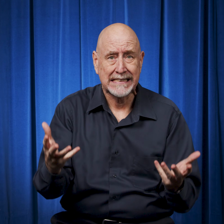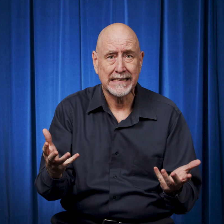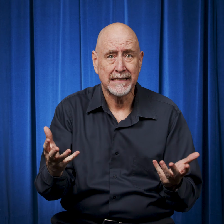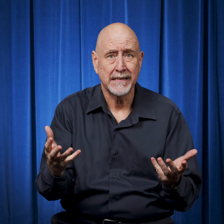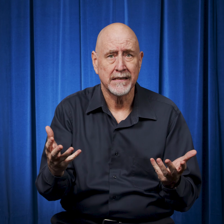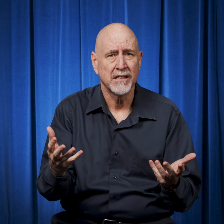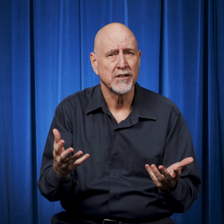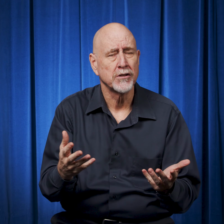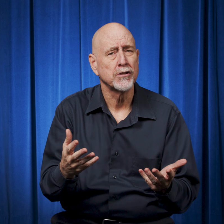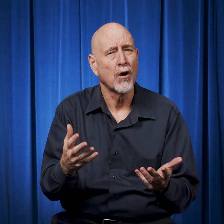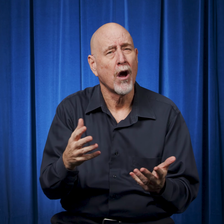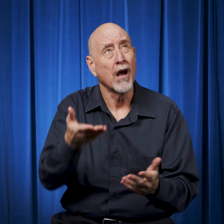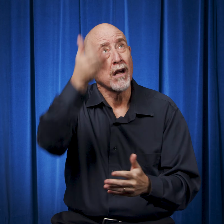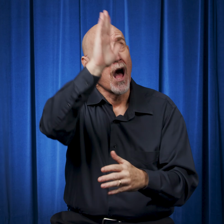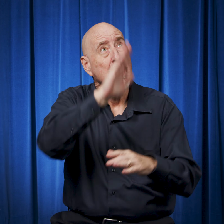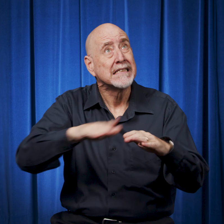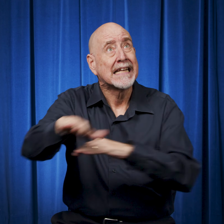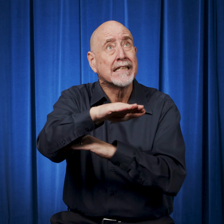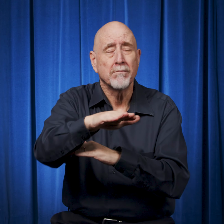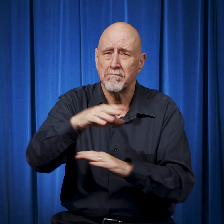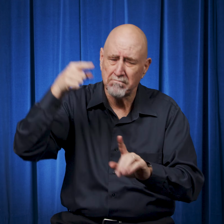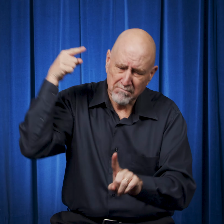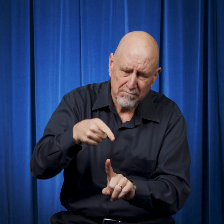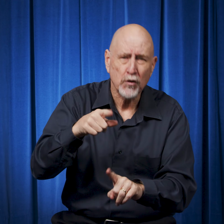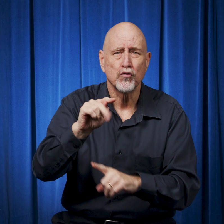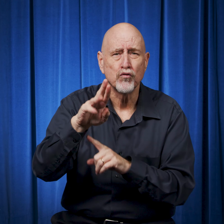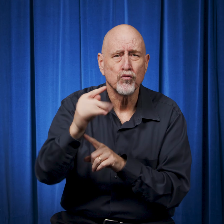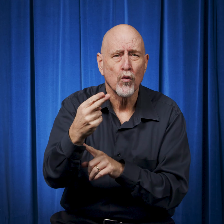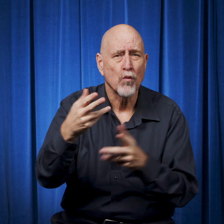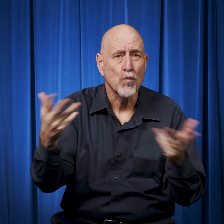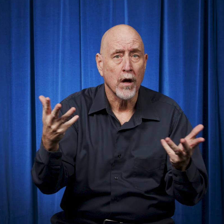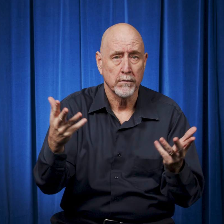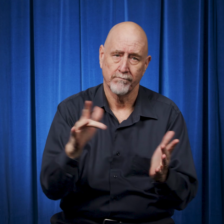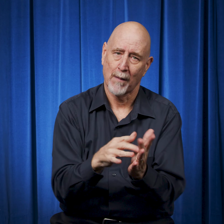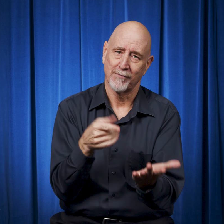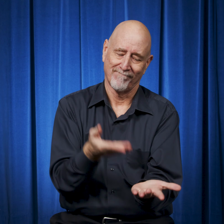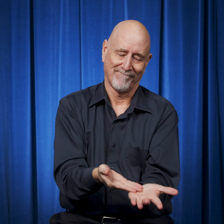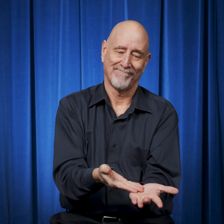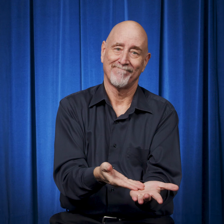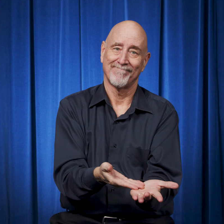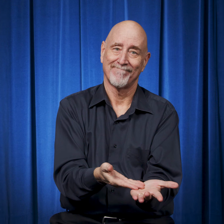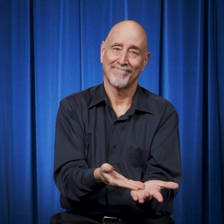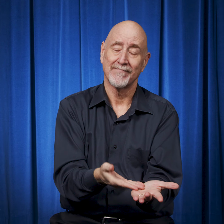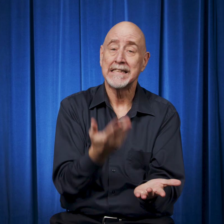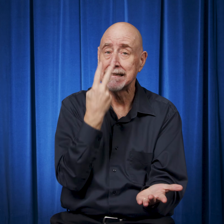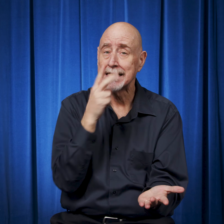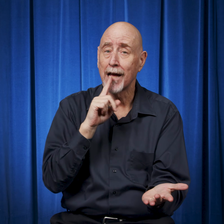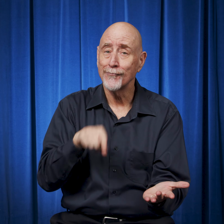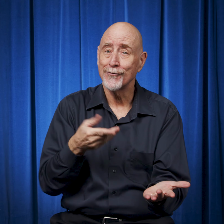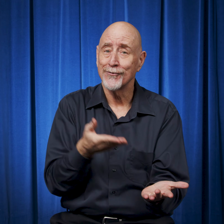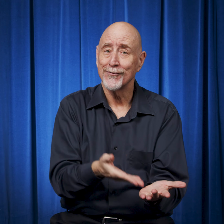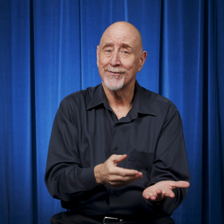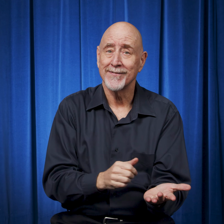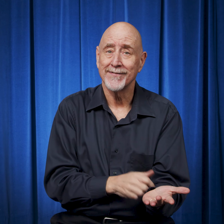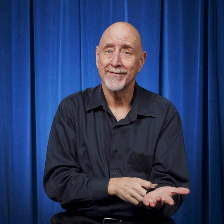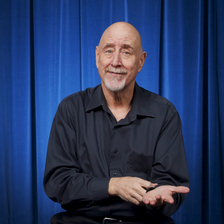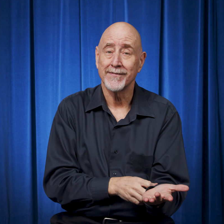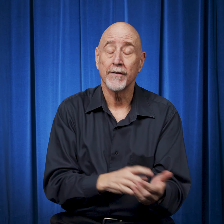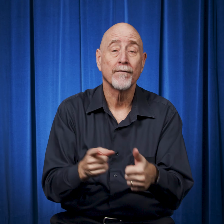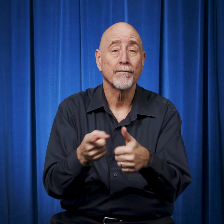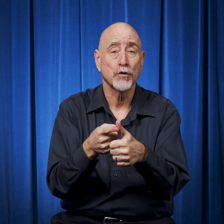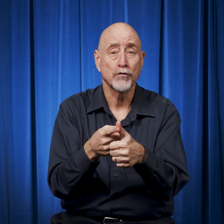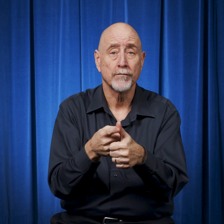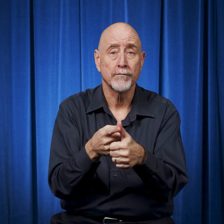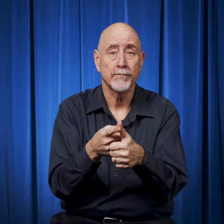the truth about God's kingdom? Well, we must simply look into the Bible and find the answers. And first, we